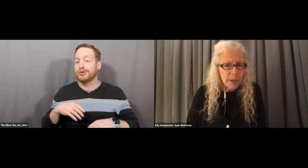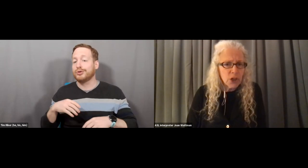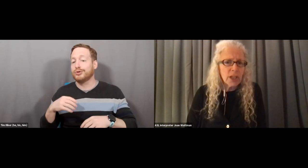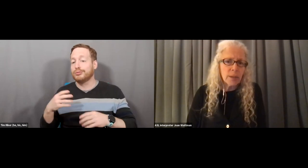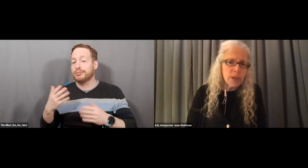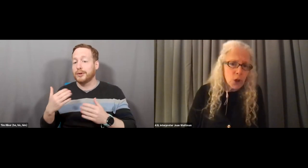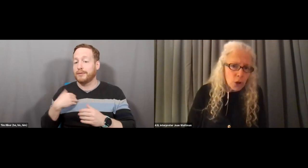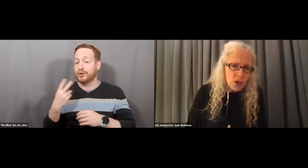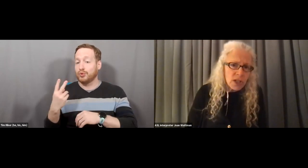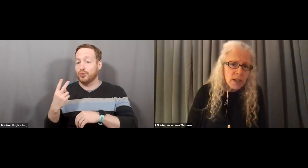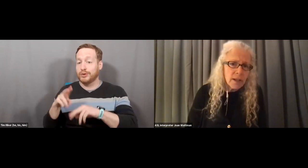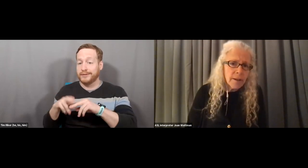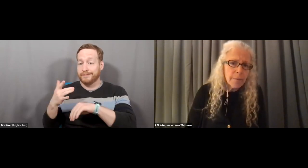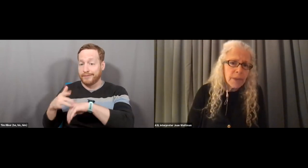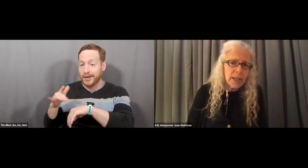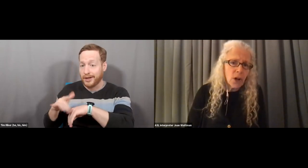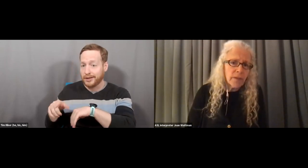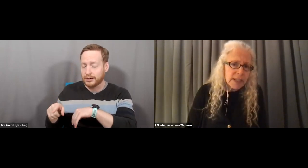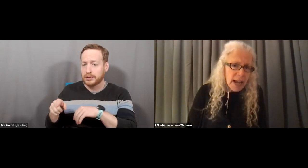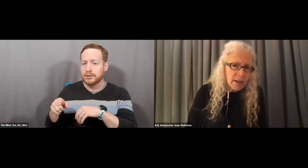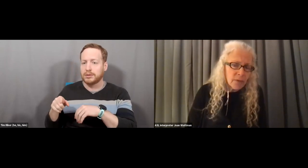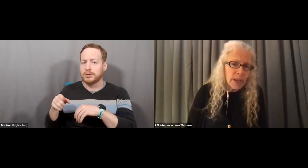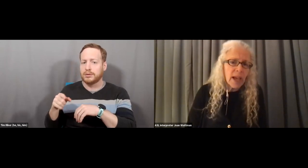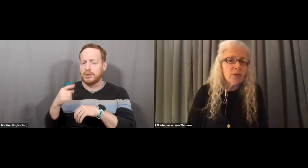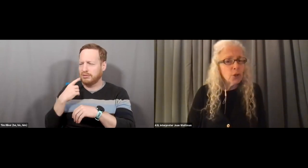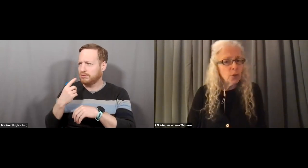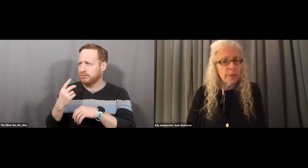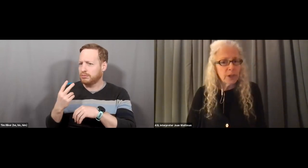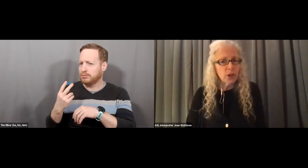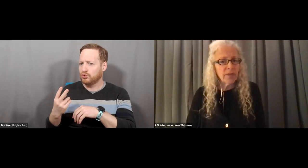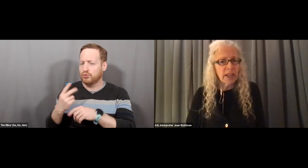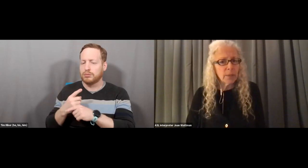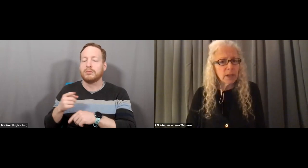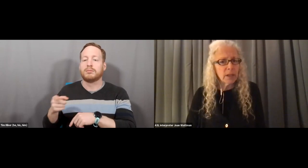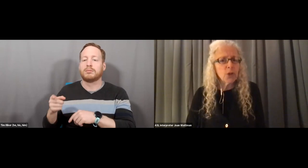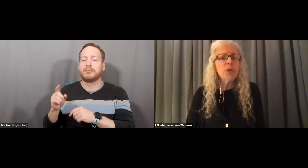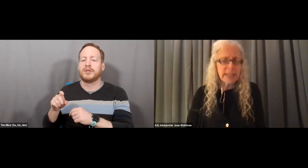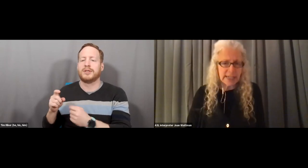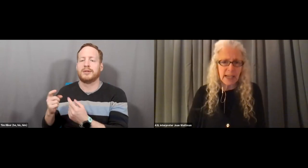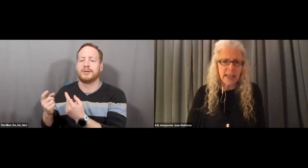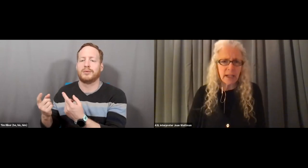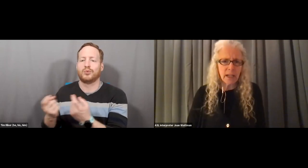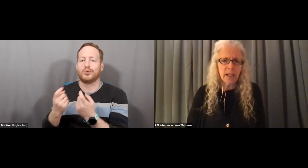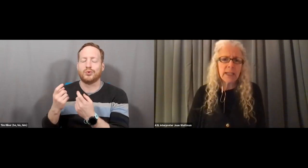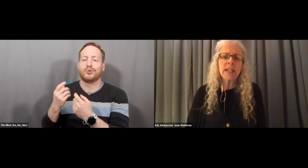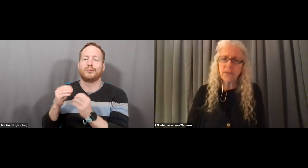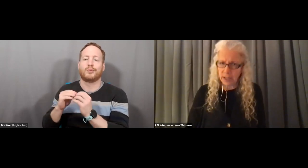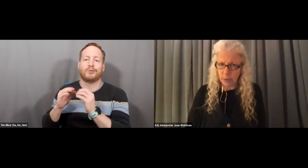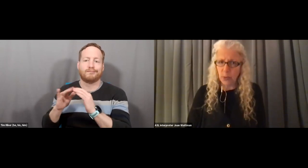Commission, the commissioners, and the office staff. We have two commission available, two seats, I think, still available, and